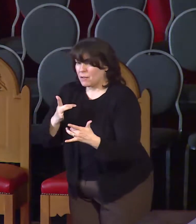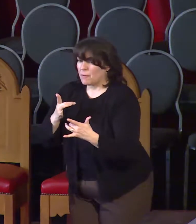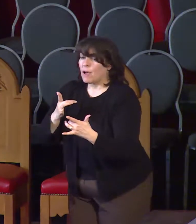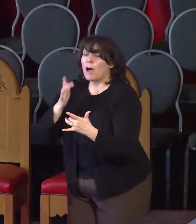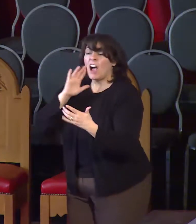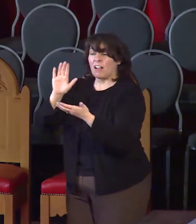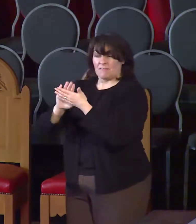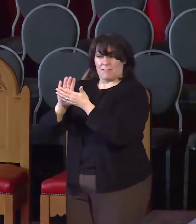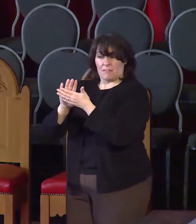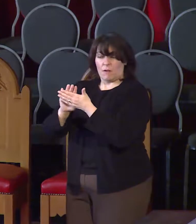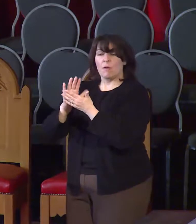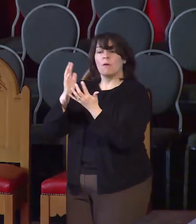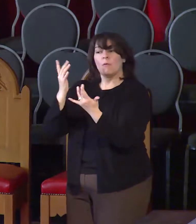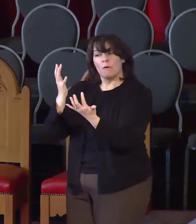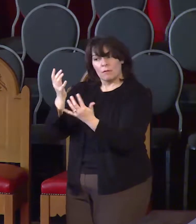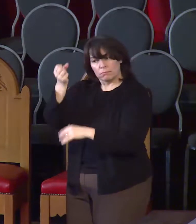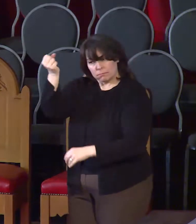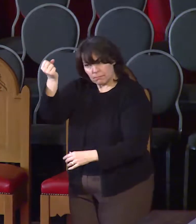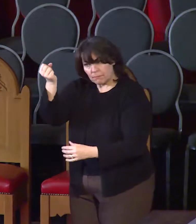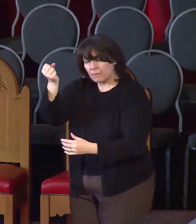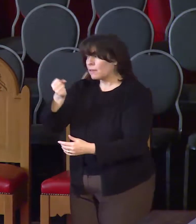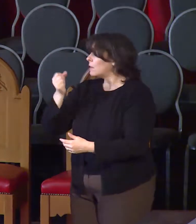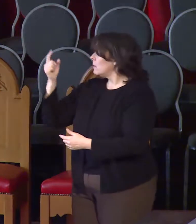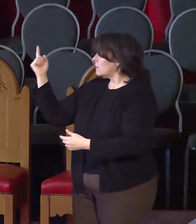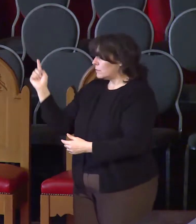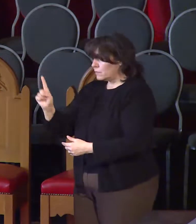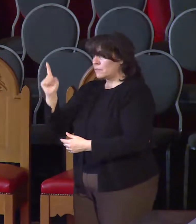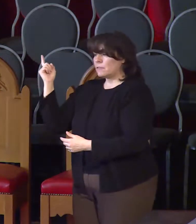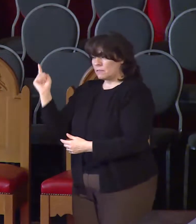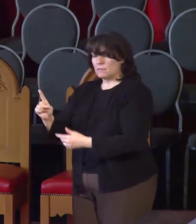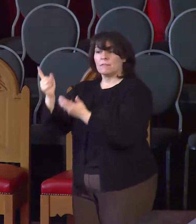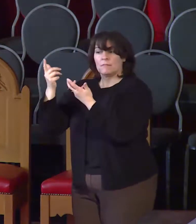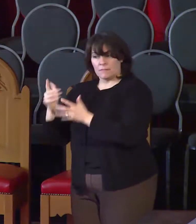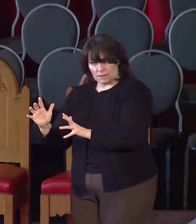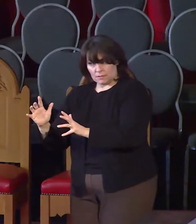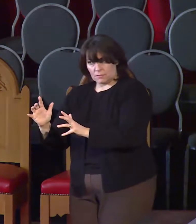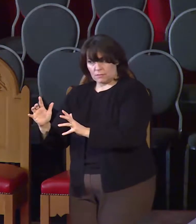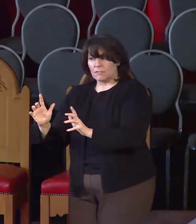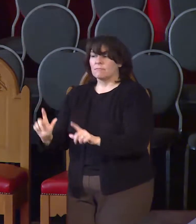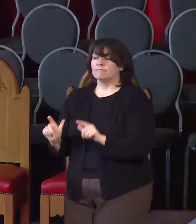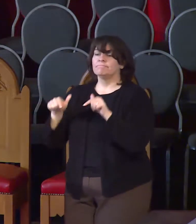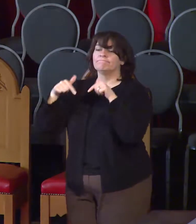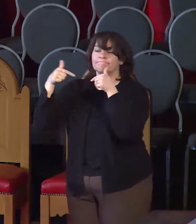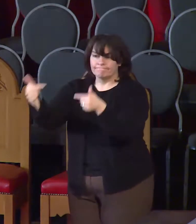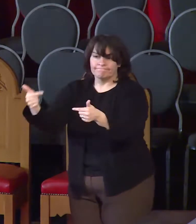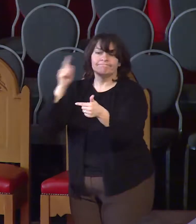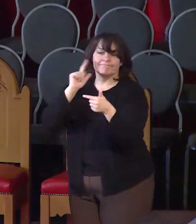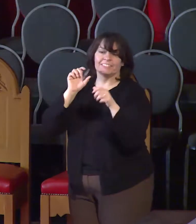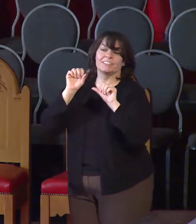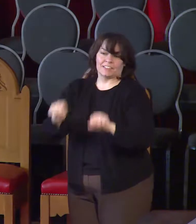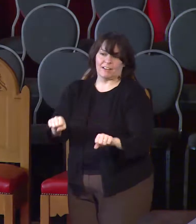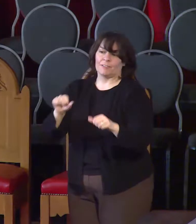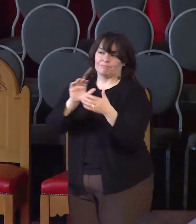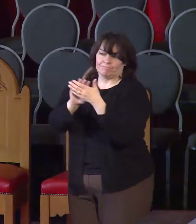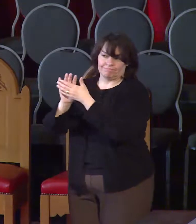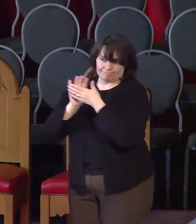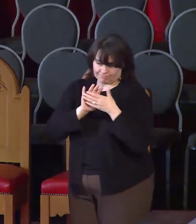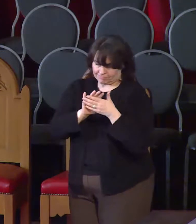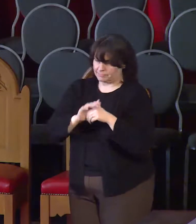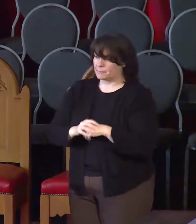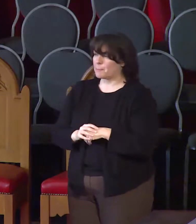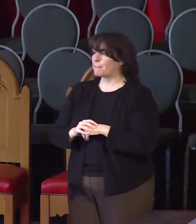hold your applause until after each group of graduands has crossed the stage. There will be an opportunity for a truly thunderous applause after each group has